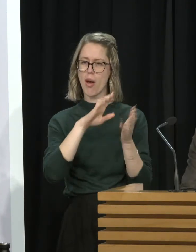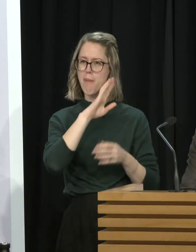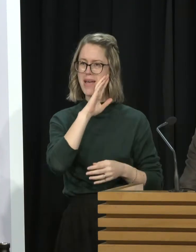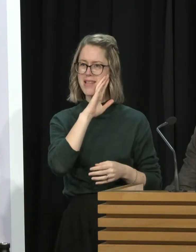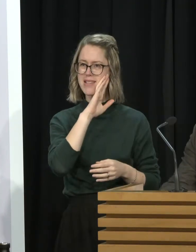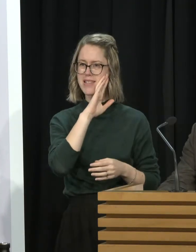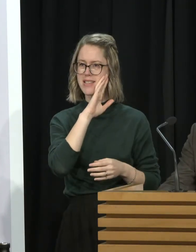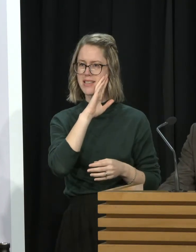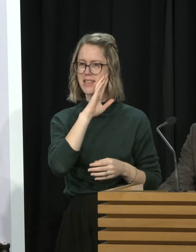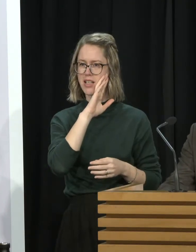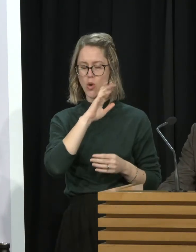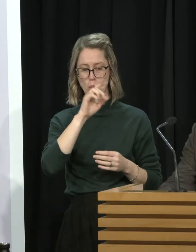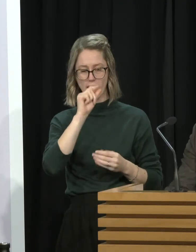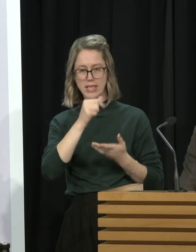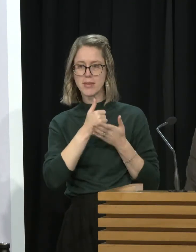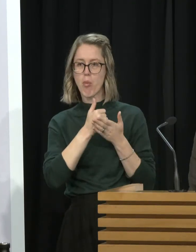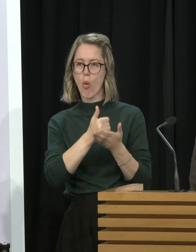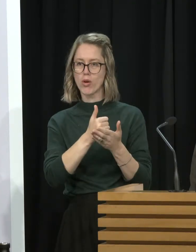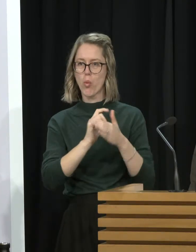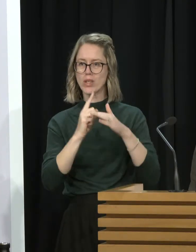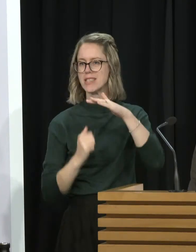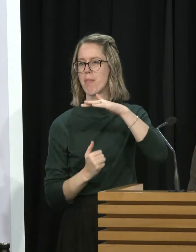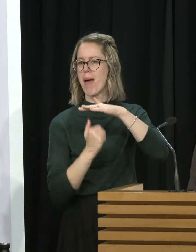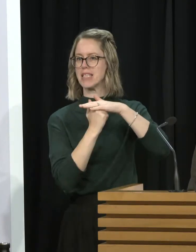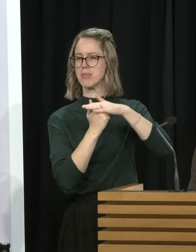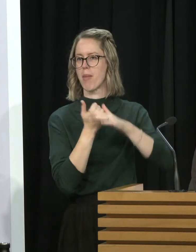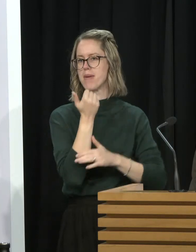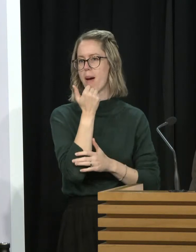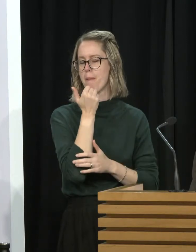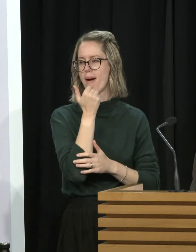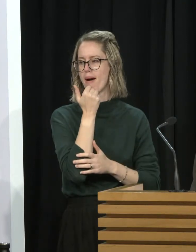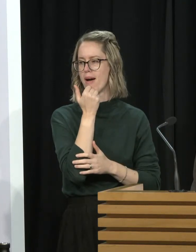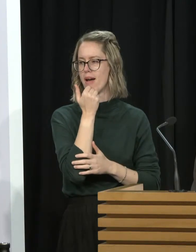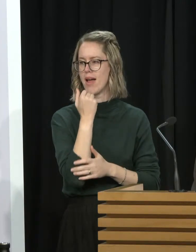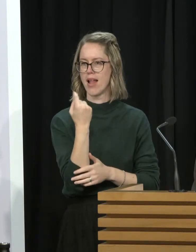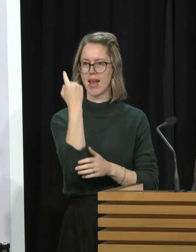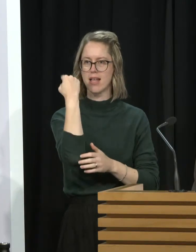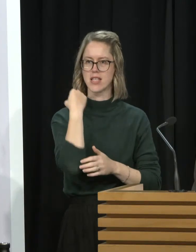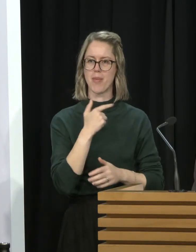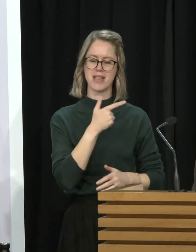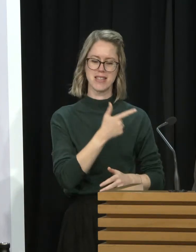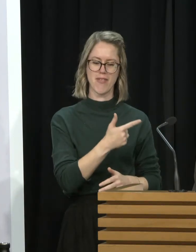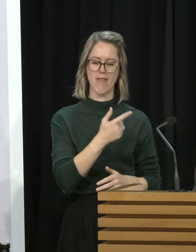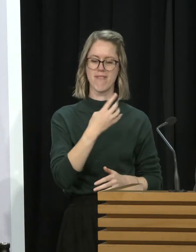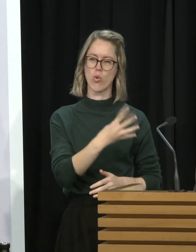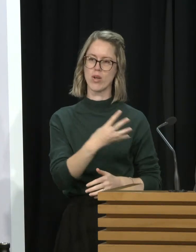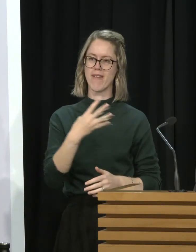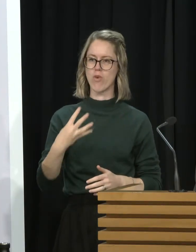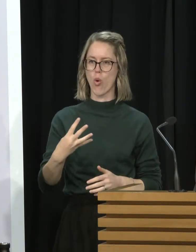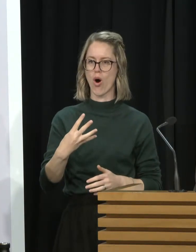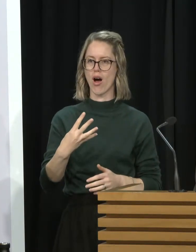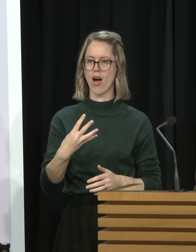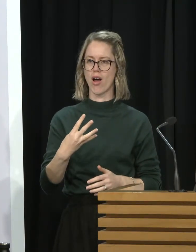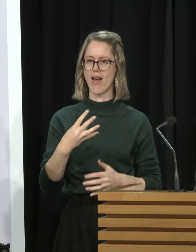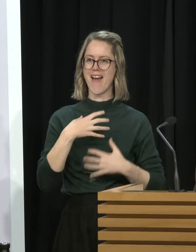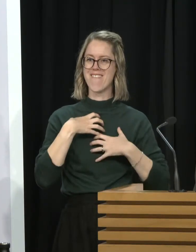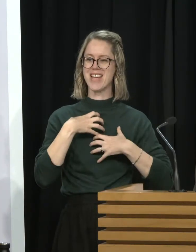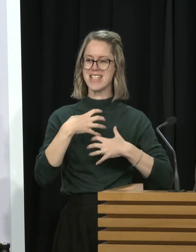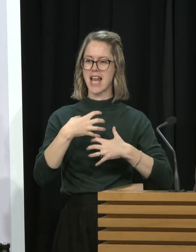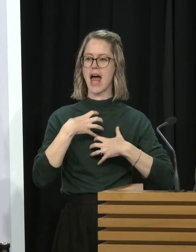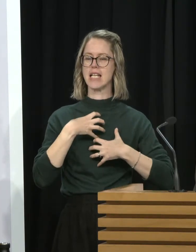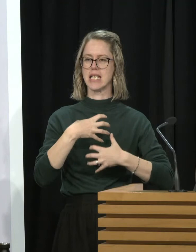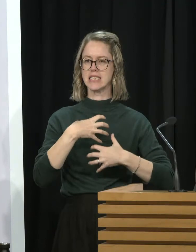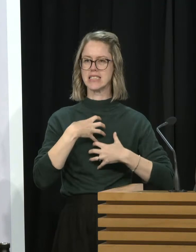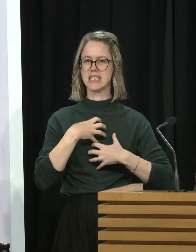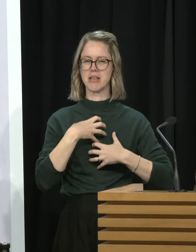our workforce is now capable of being across? Like, I think at last count we had 744 ICU capable ventilators, which isn't